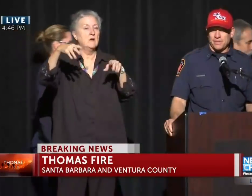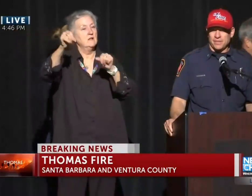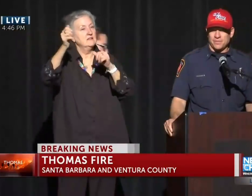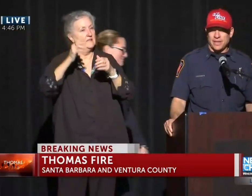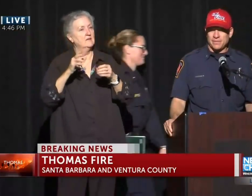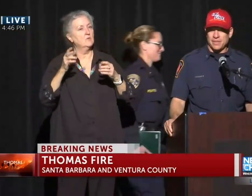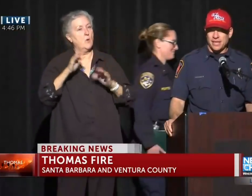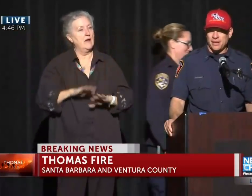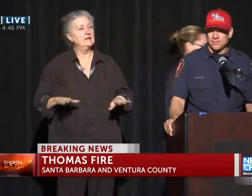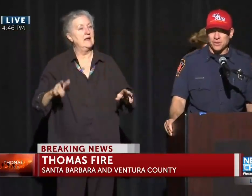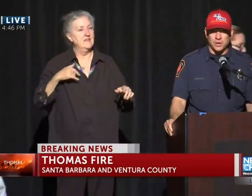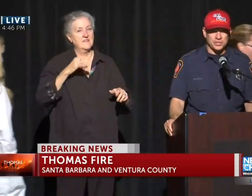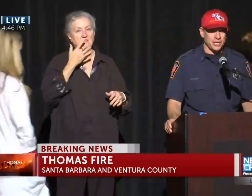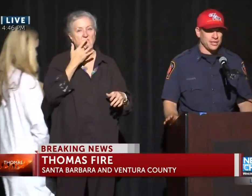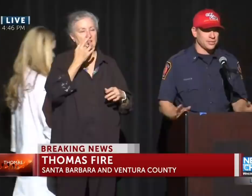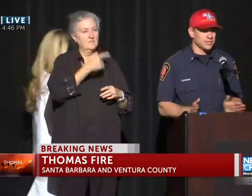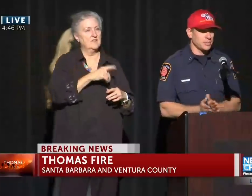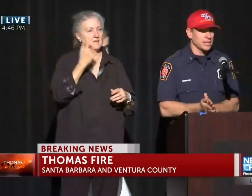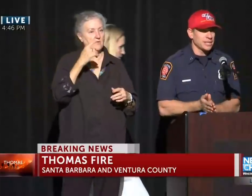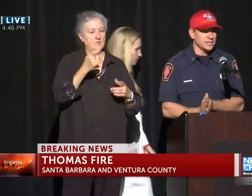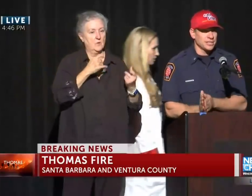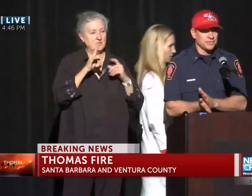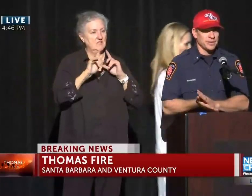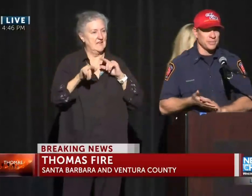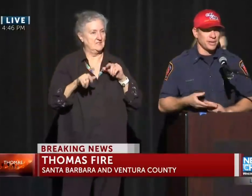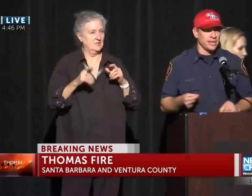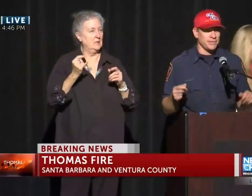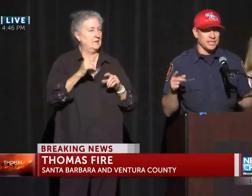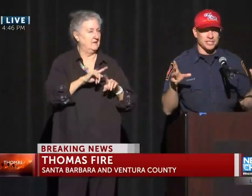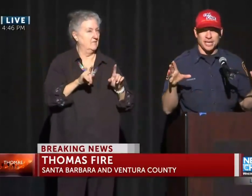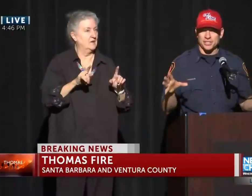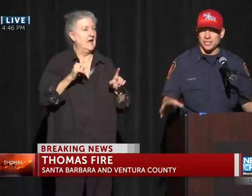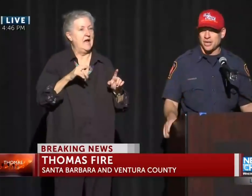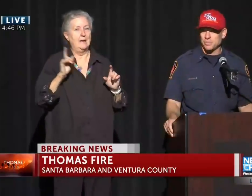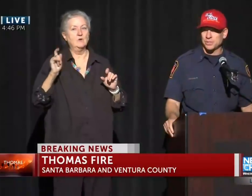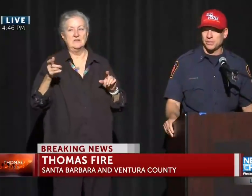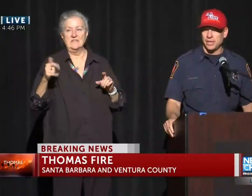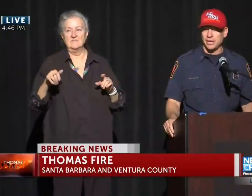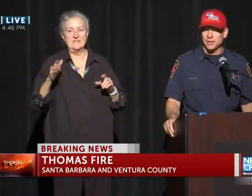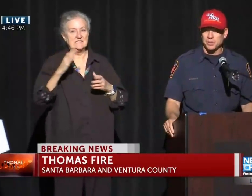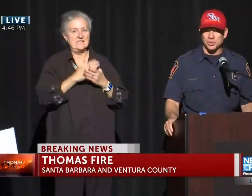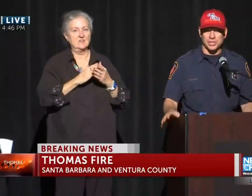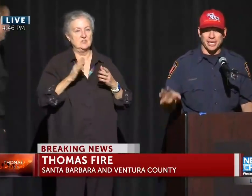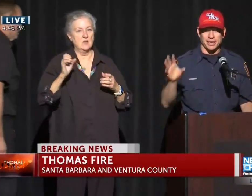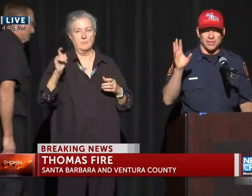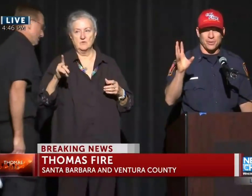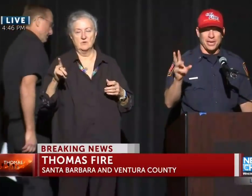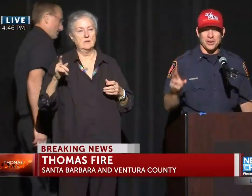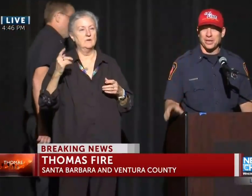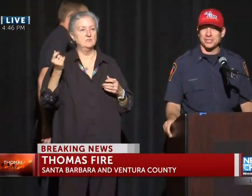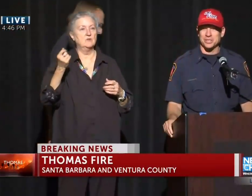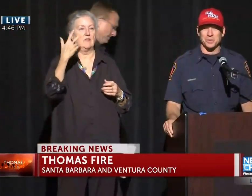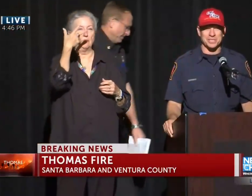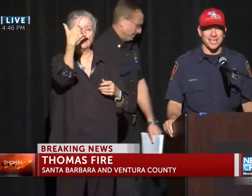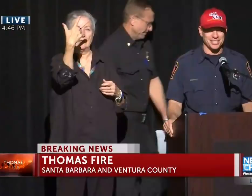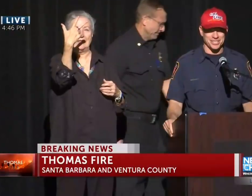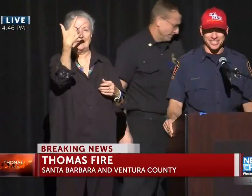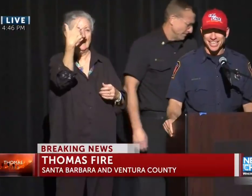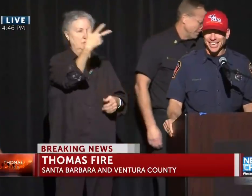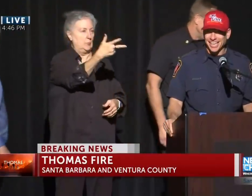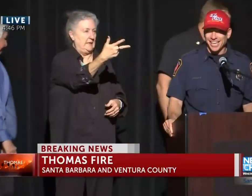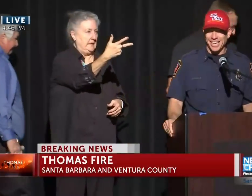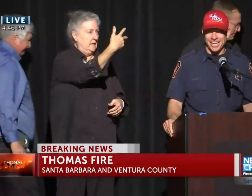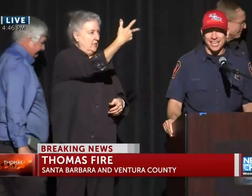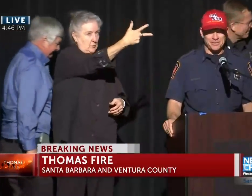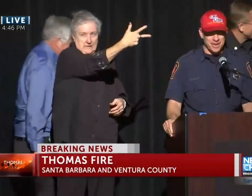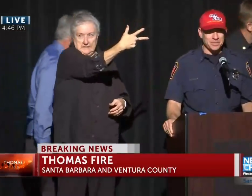I think the flavor of the day for the question answer is going to be a little different. I'm going to give each section an opportunity, but you only get 3 questions per